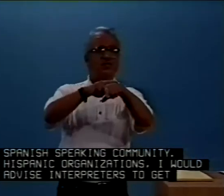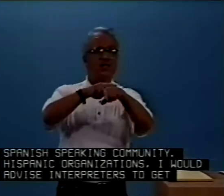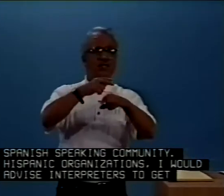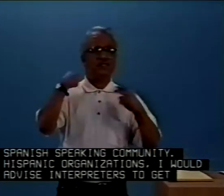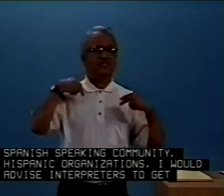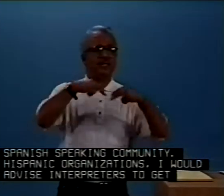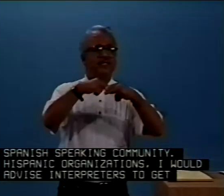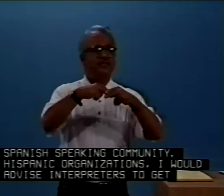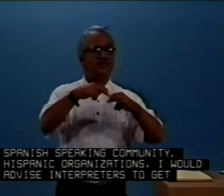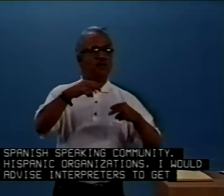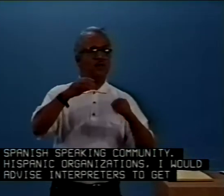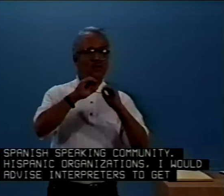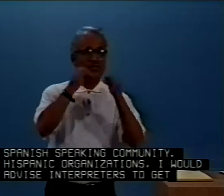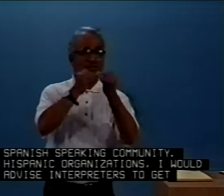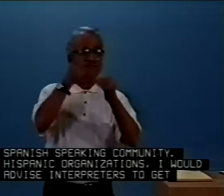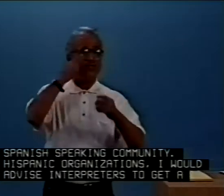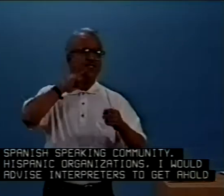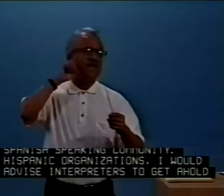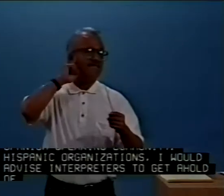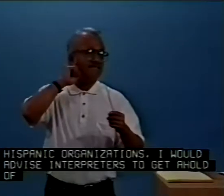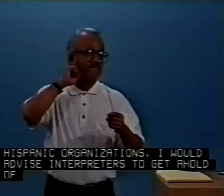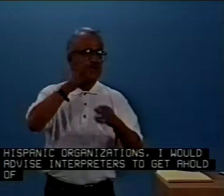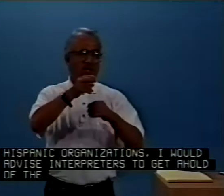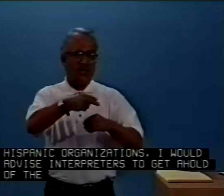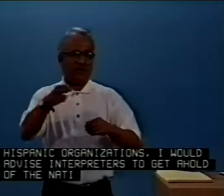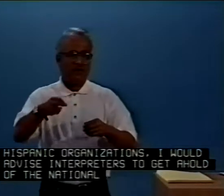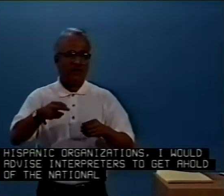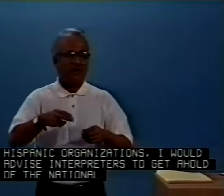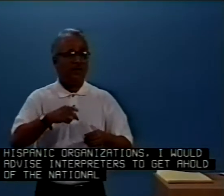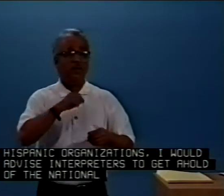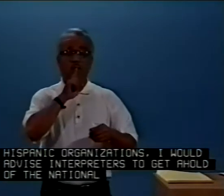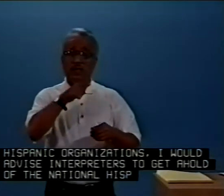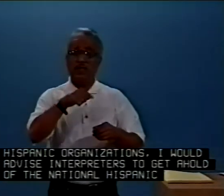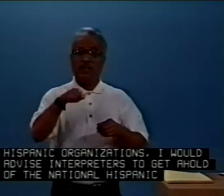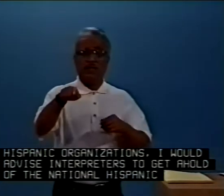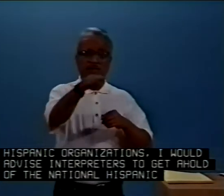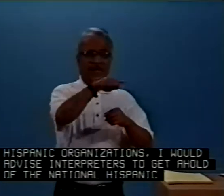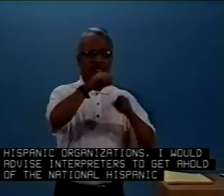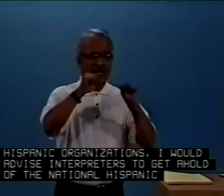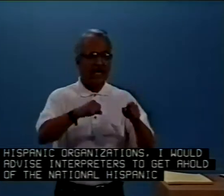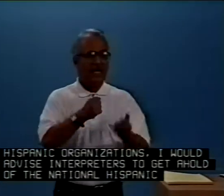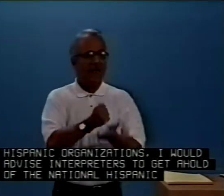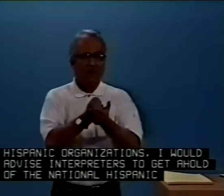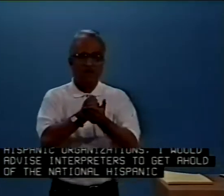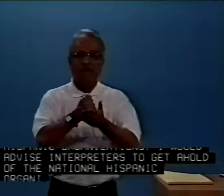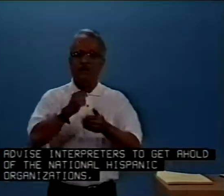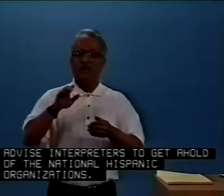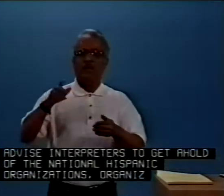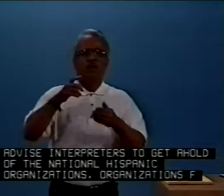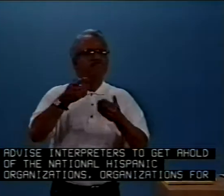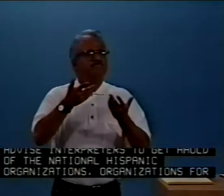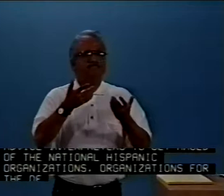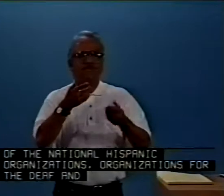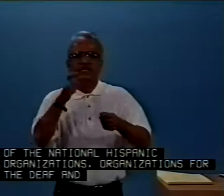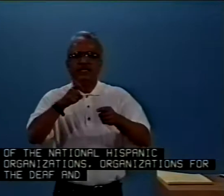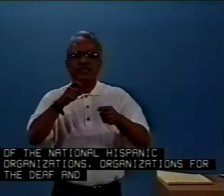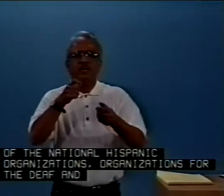the National Hispanic Organizations, Organization for the Deaf and Hard of Hearing. They can help you